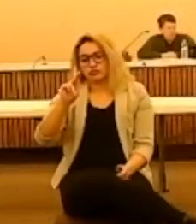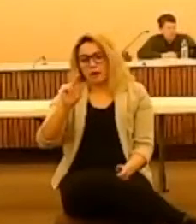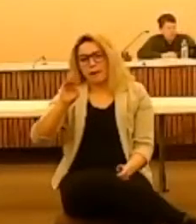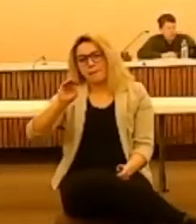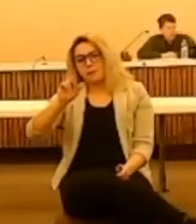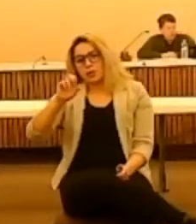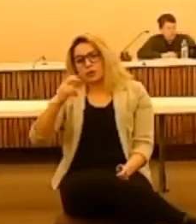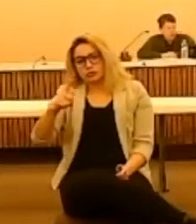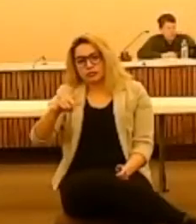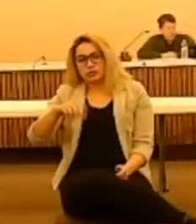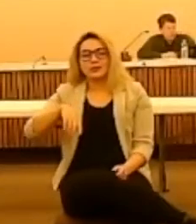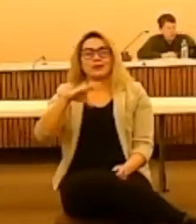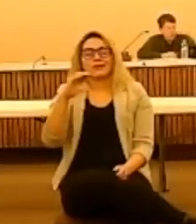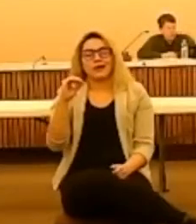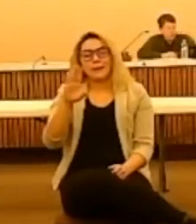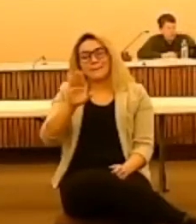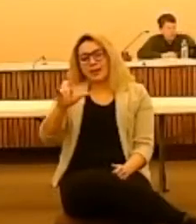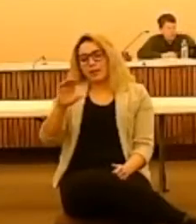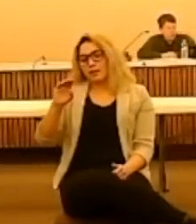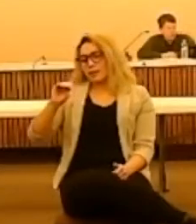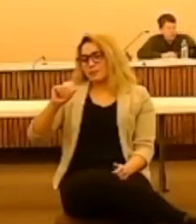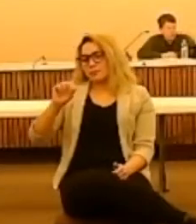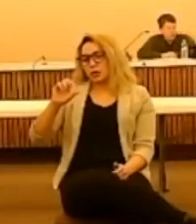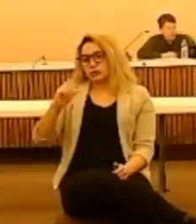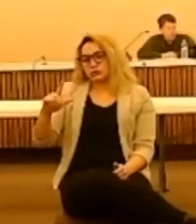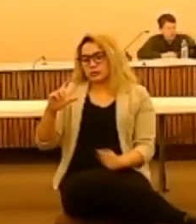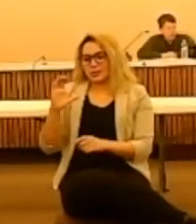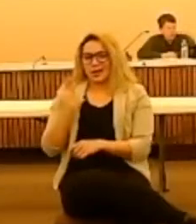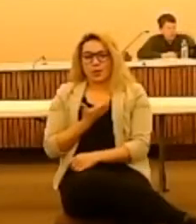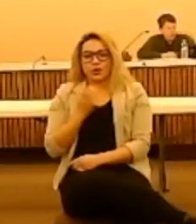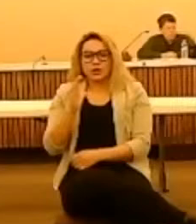Cash, code enforcement officer, go revisit the tree.